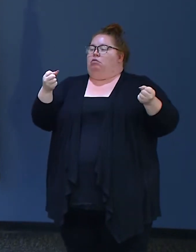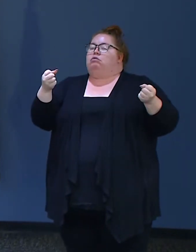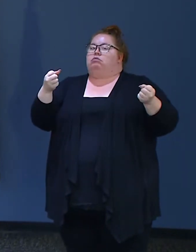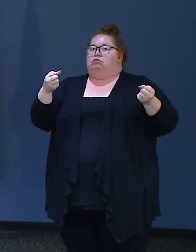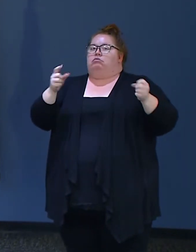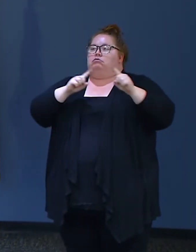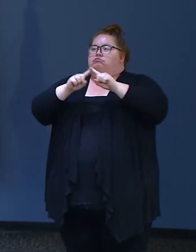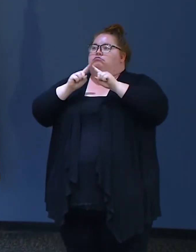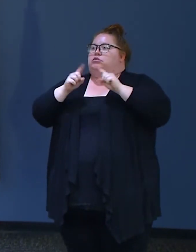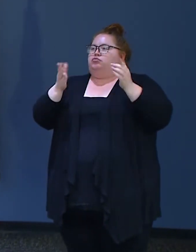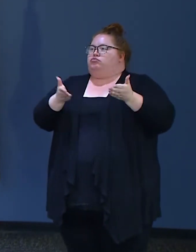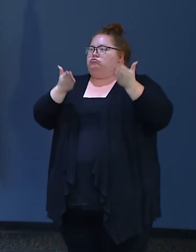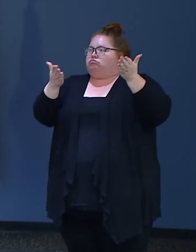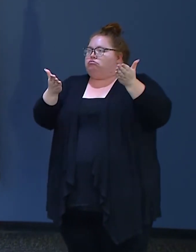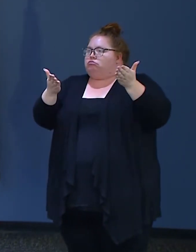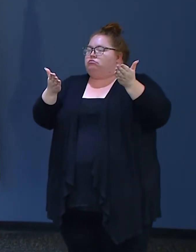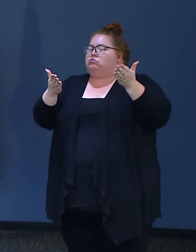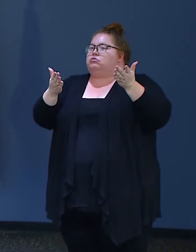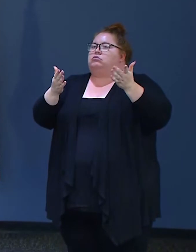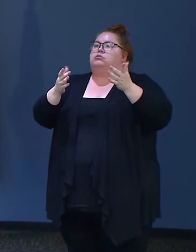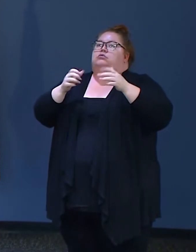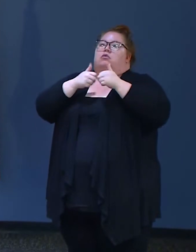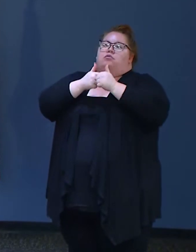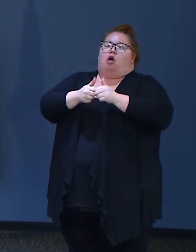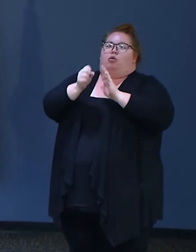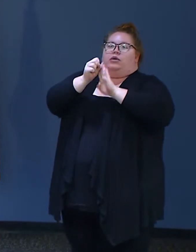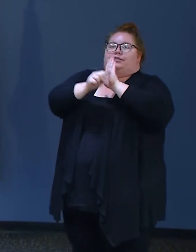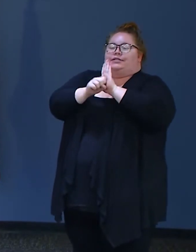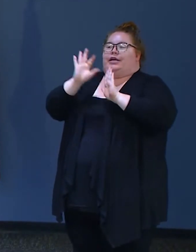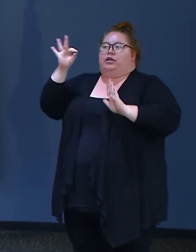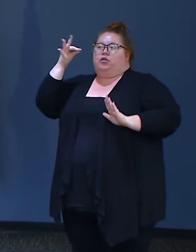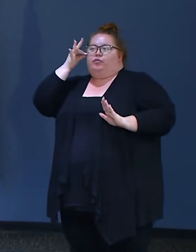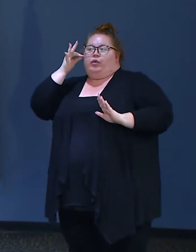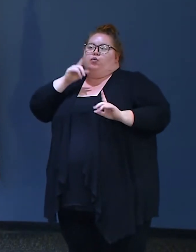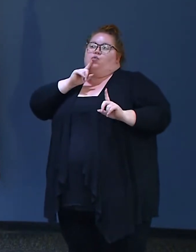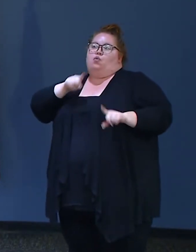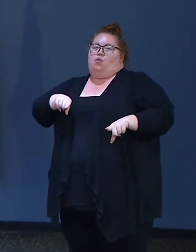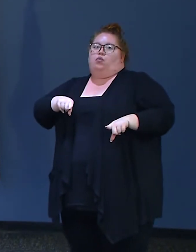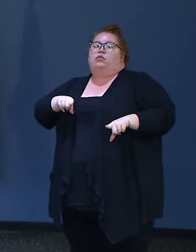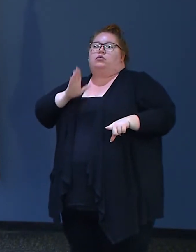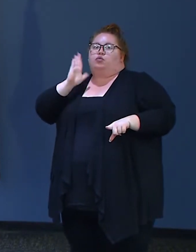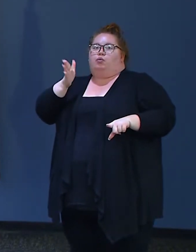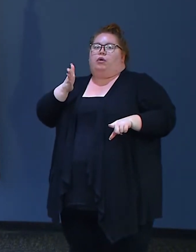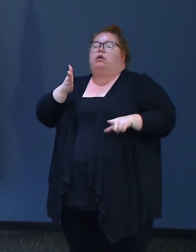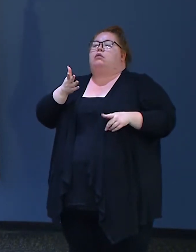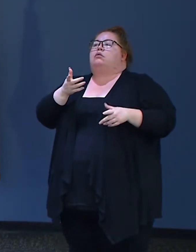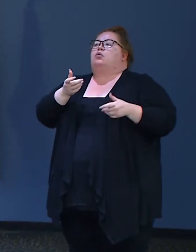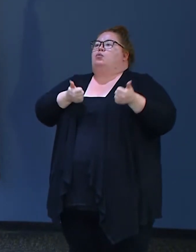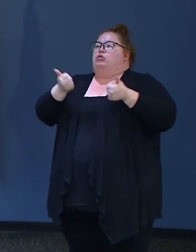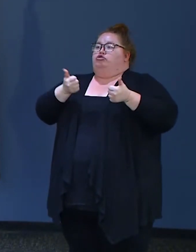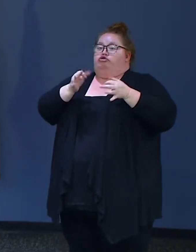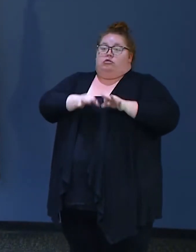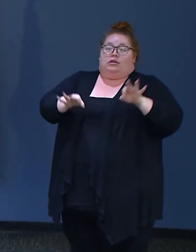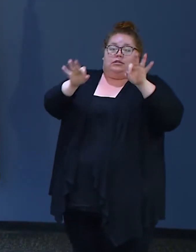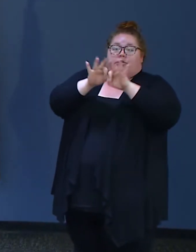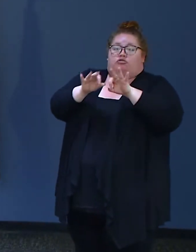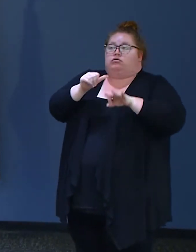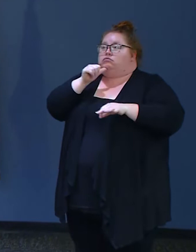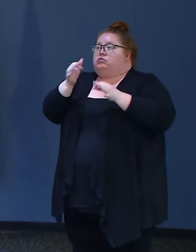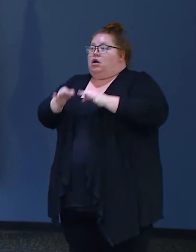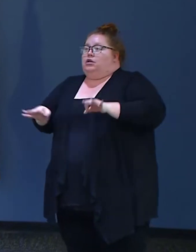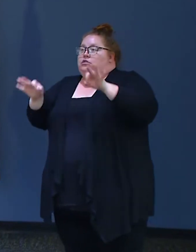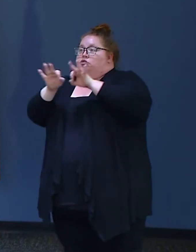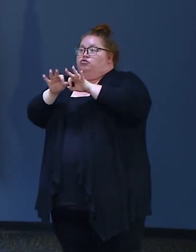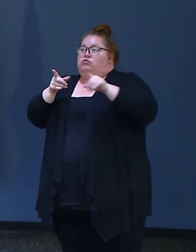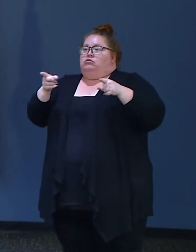on implementation of state and federal orders as they apply to essential and non-essential business activity. The goal is to